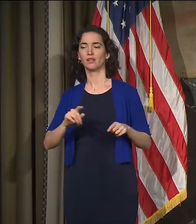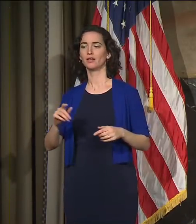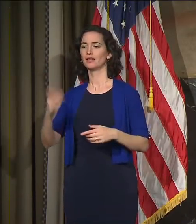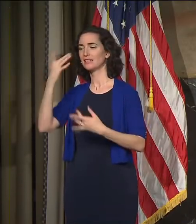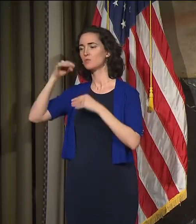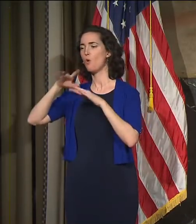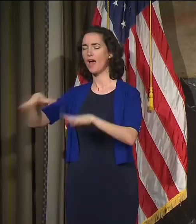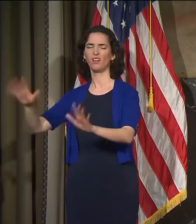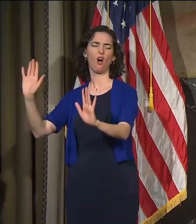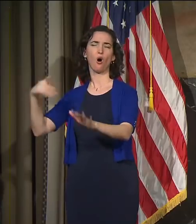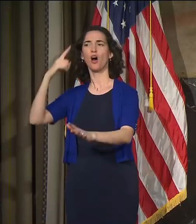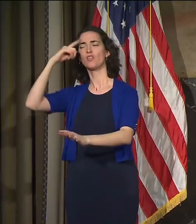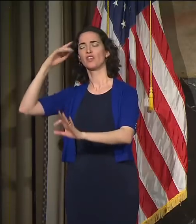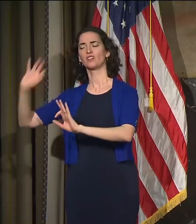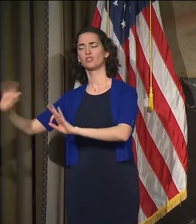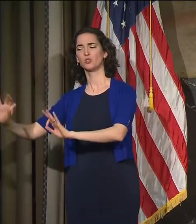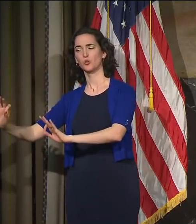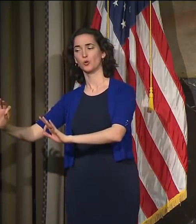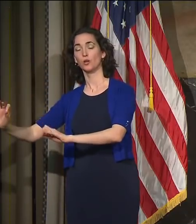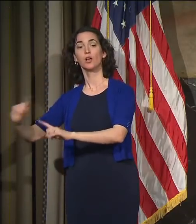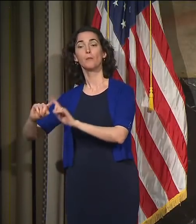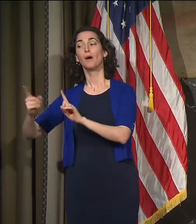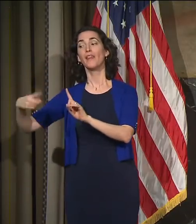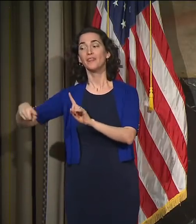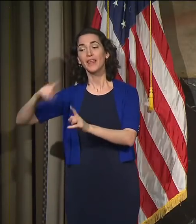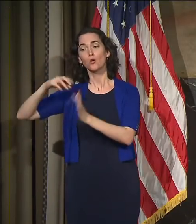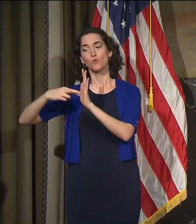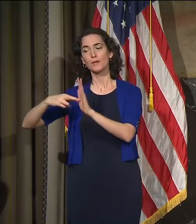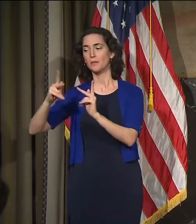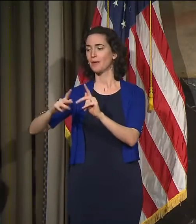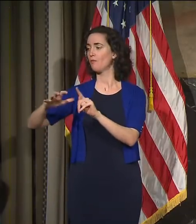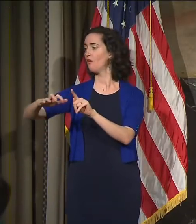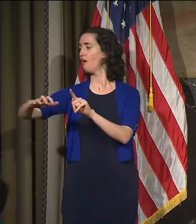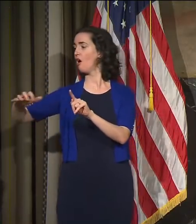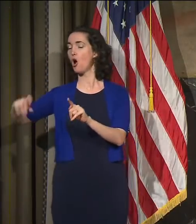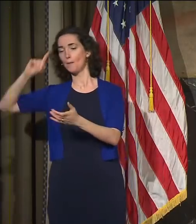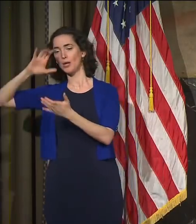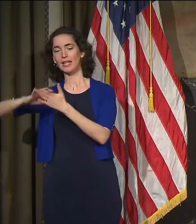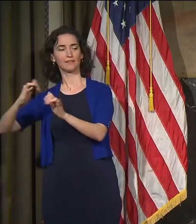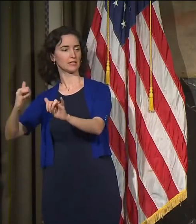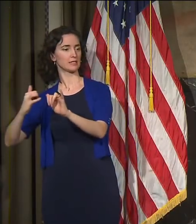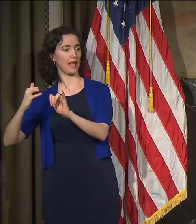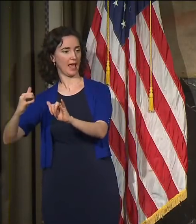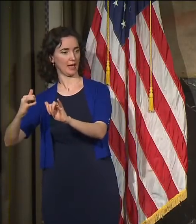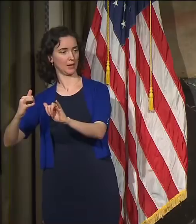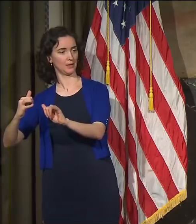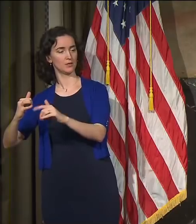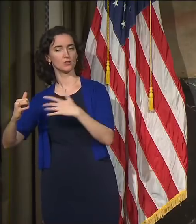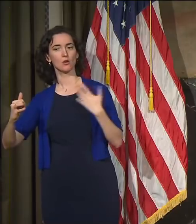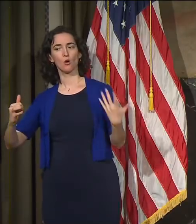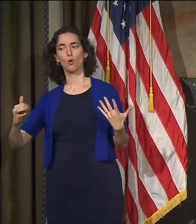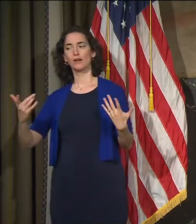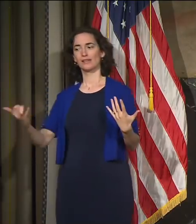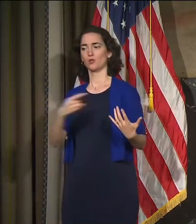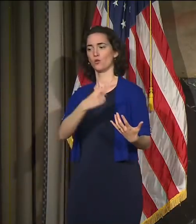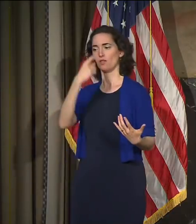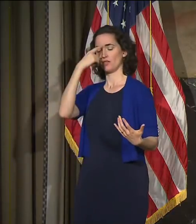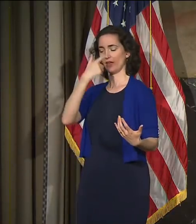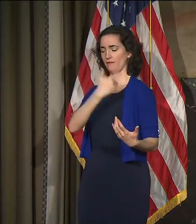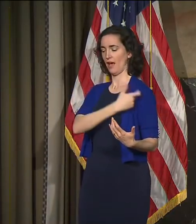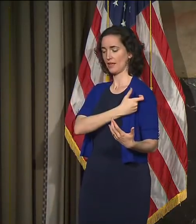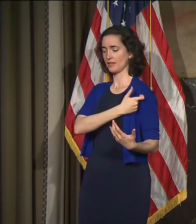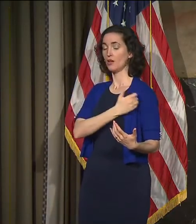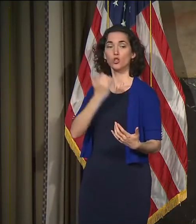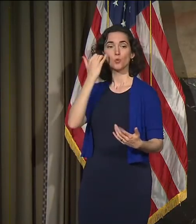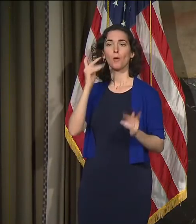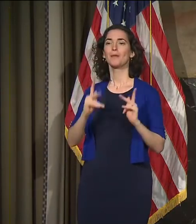those people represent constituents with similar beliefs, are you concerned about the implications on the vaccine? Because if you don't